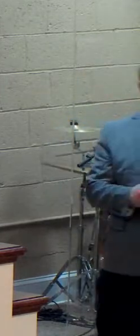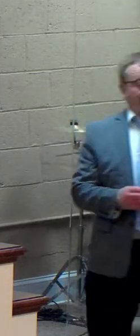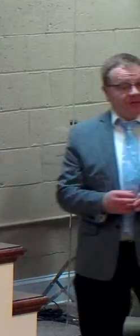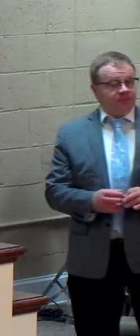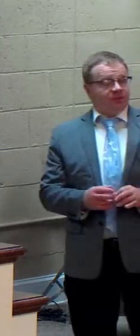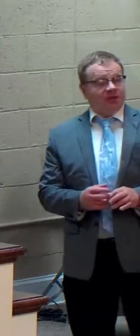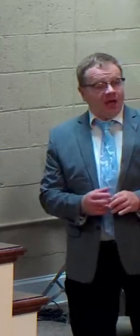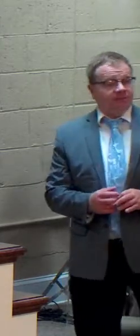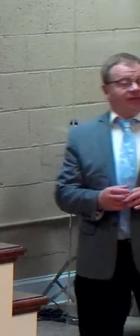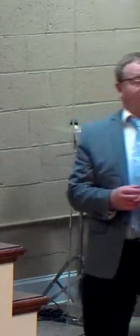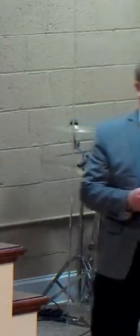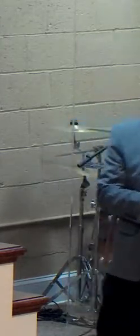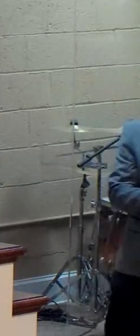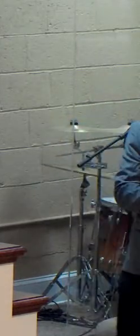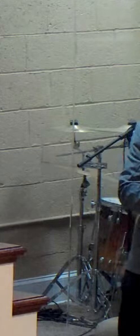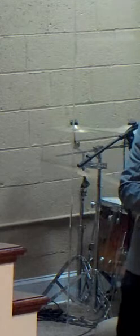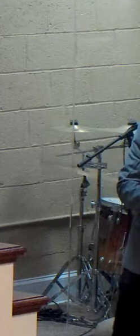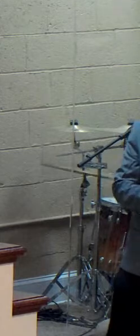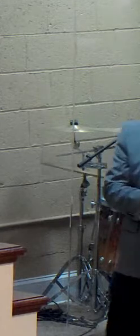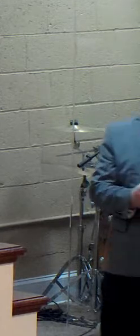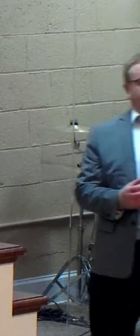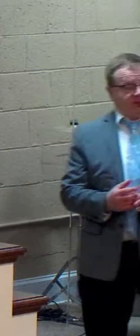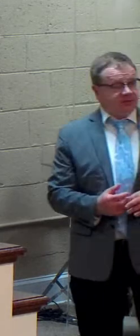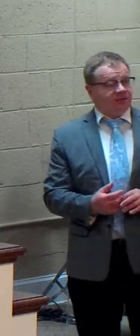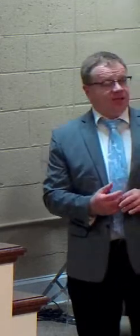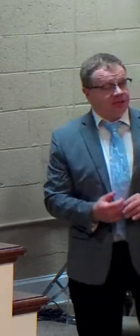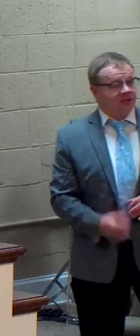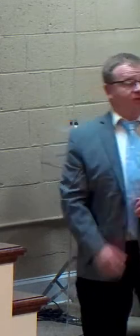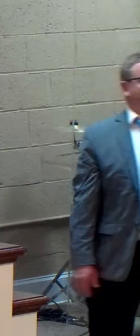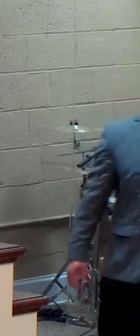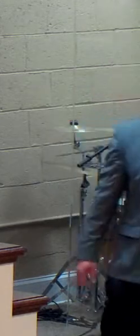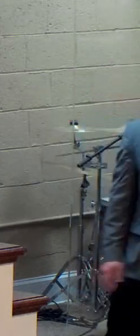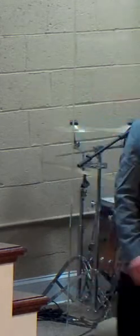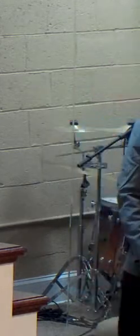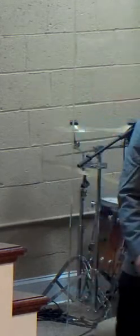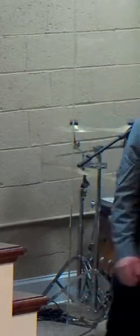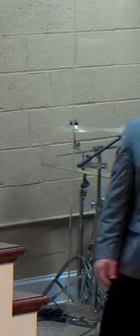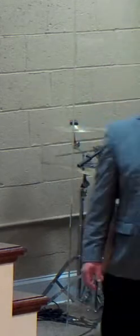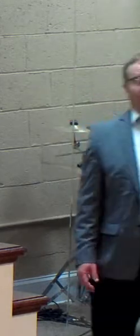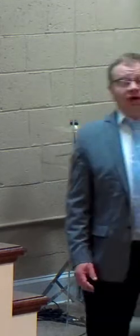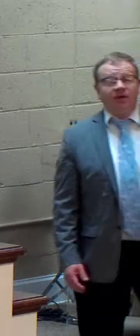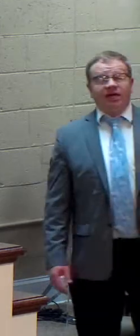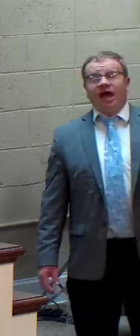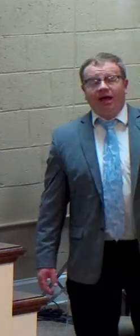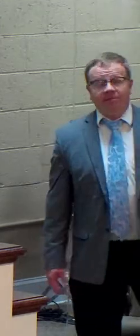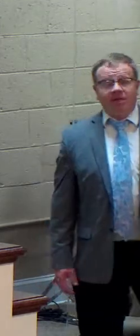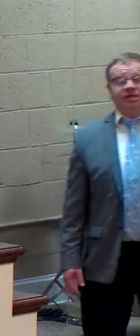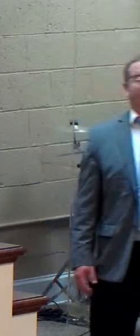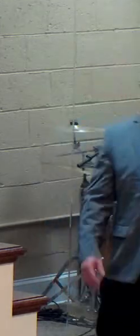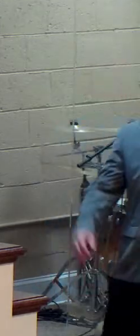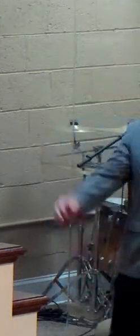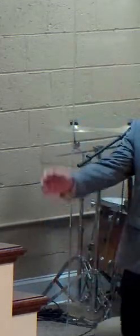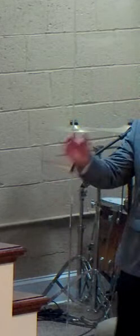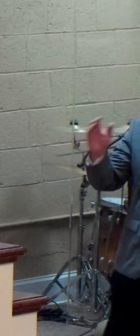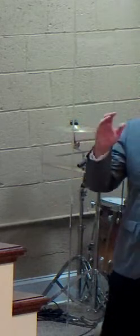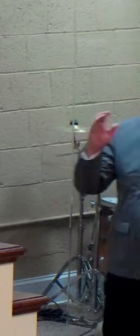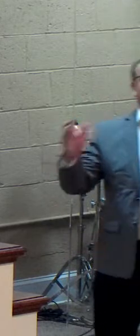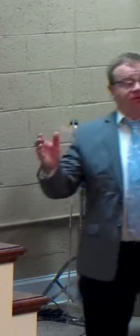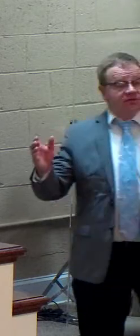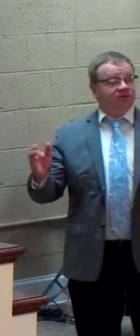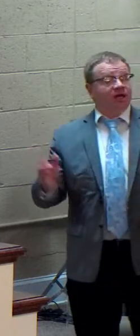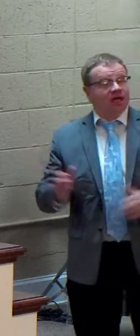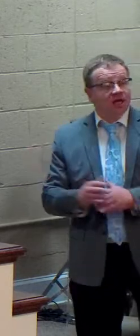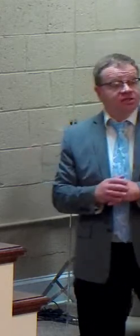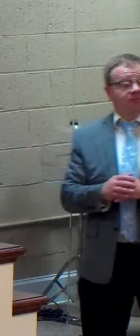I'm going up yonder. Yay, I'm going up